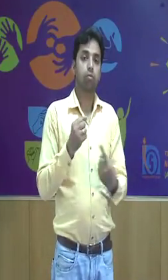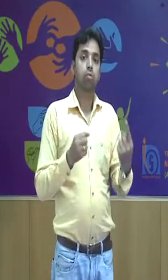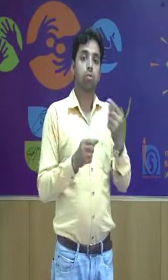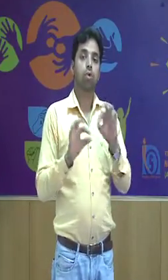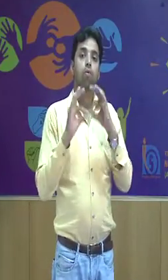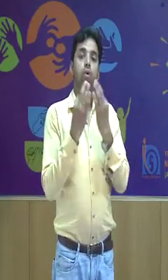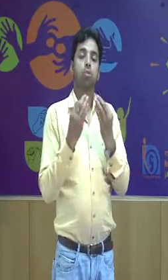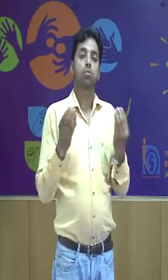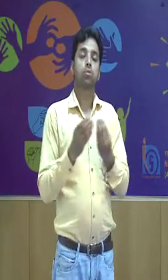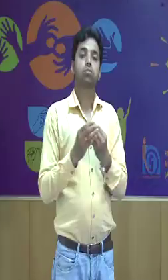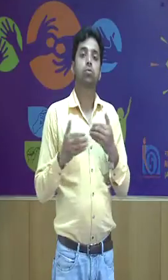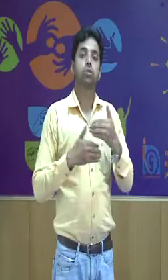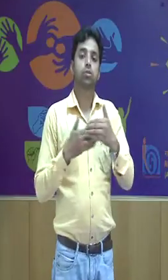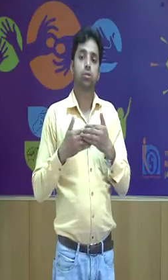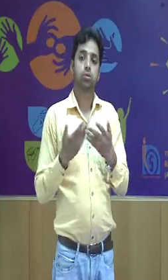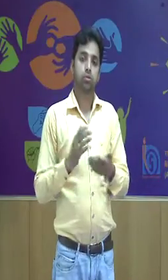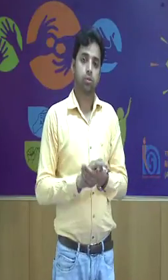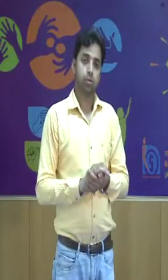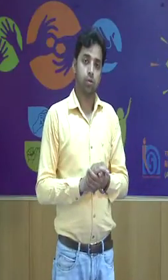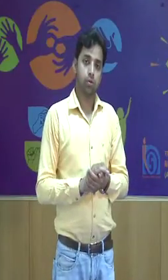which consist of the husband,